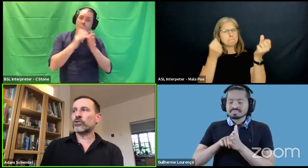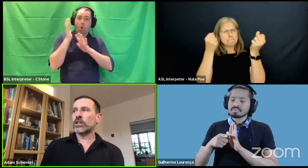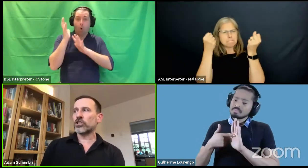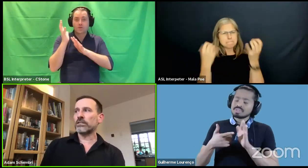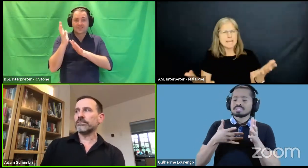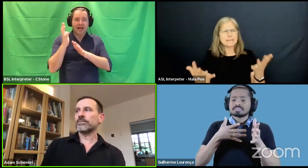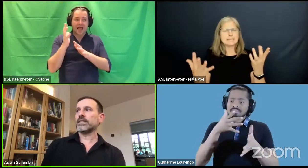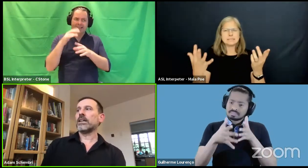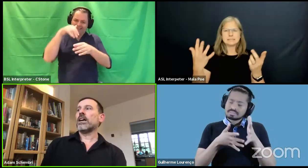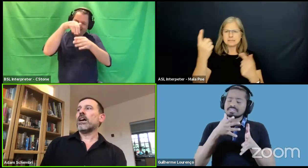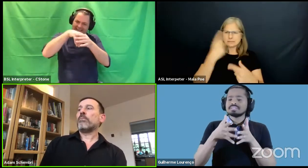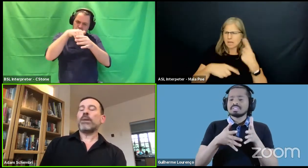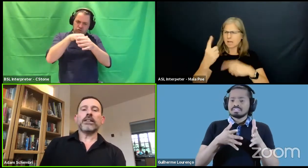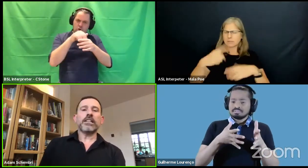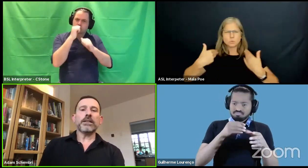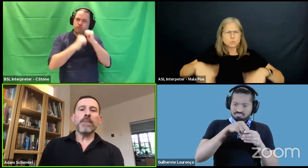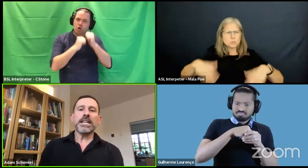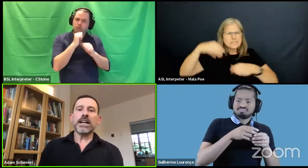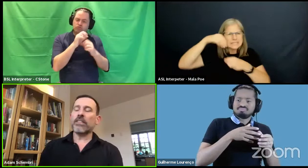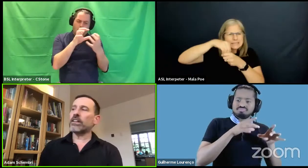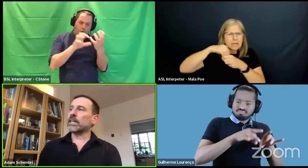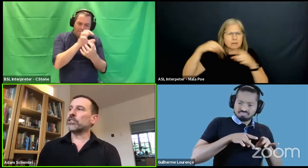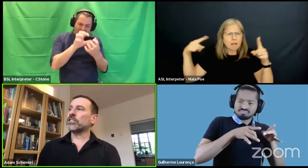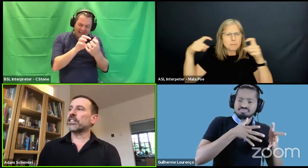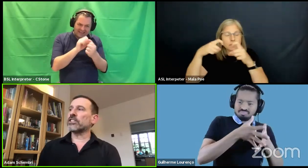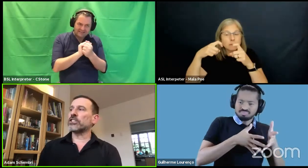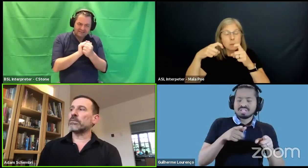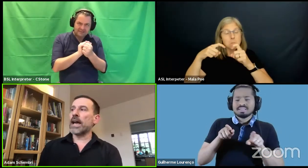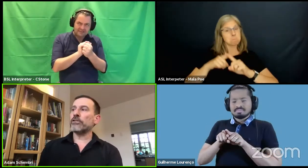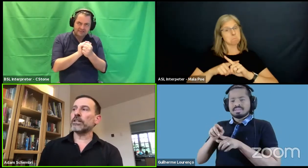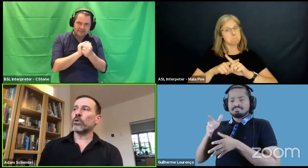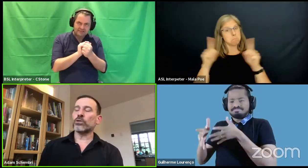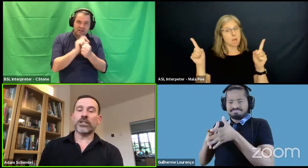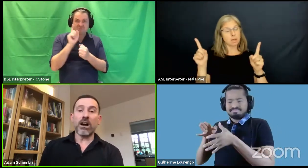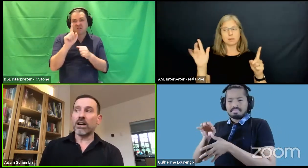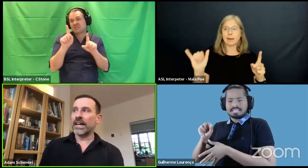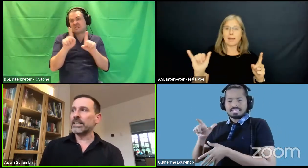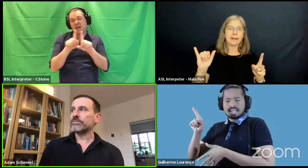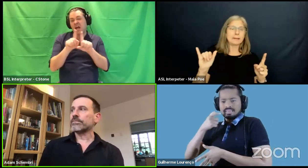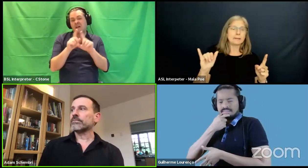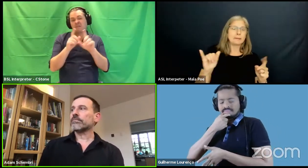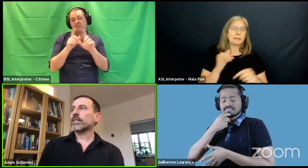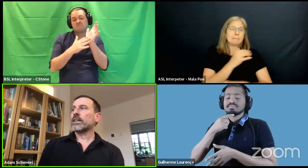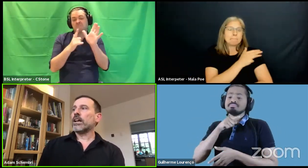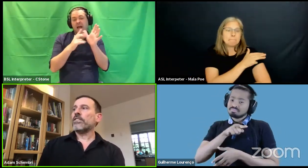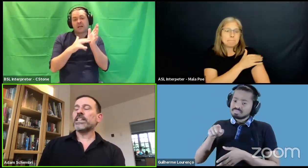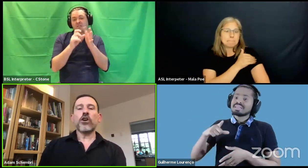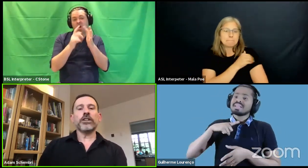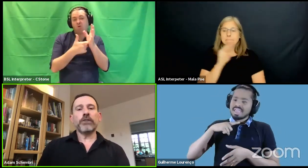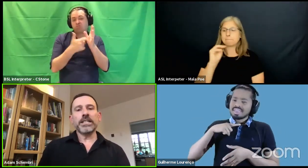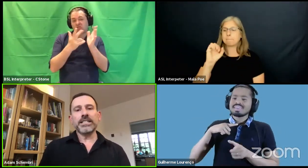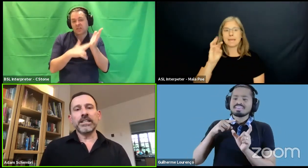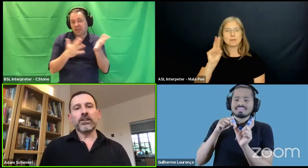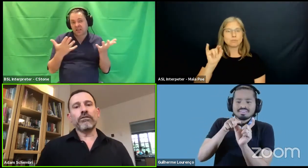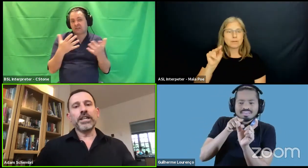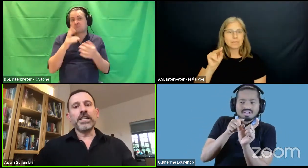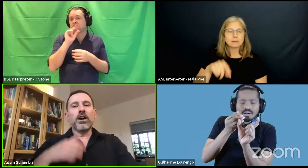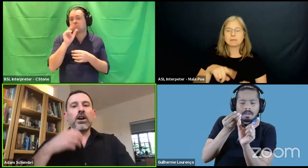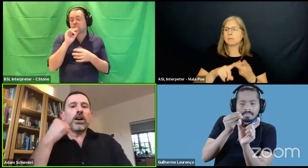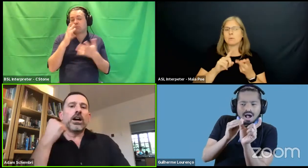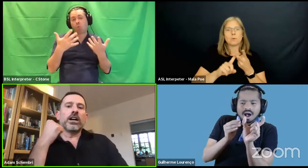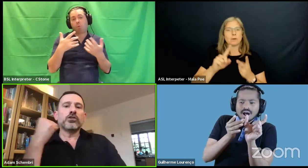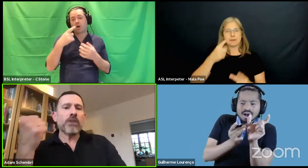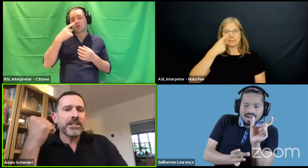internal structure, but like many other languages such as Mandarin or Thai, there's not a great deal of